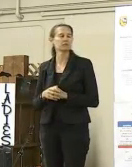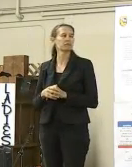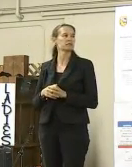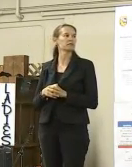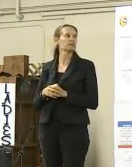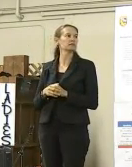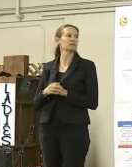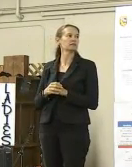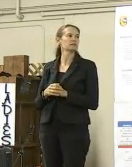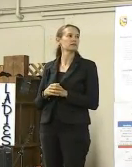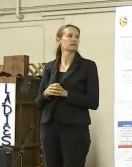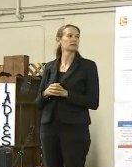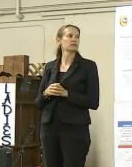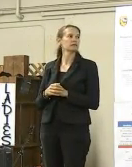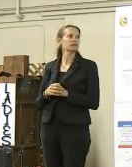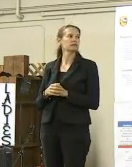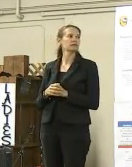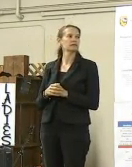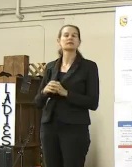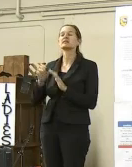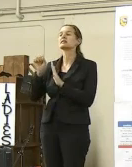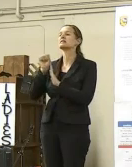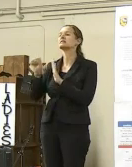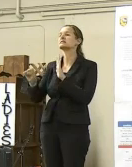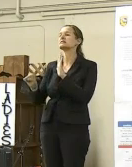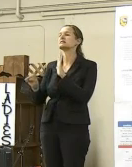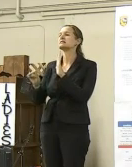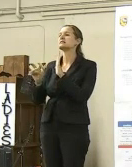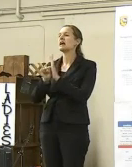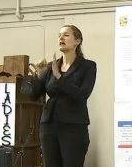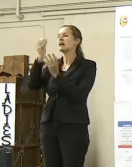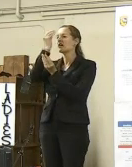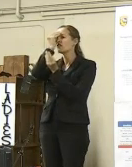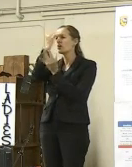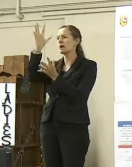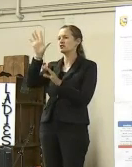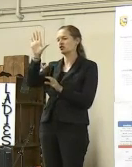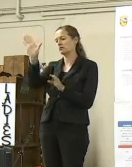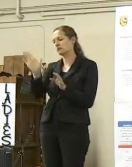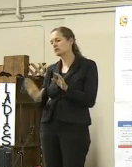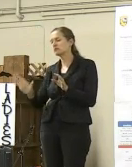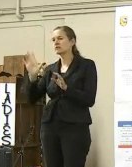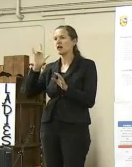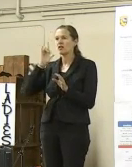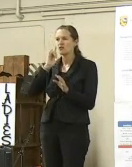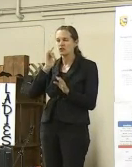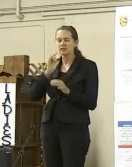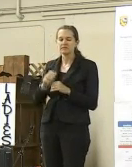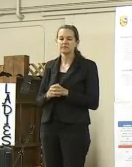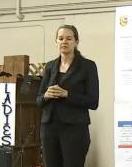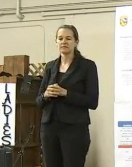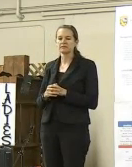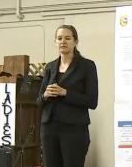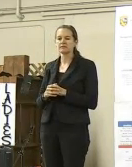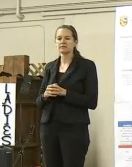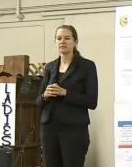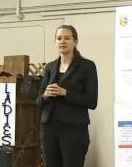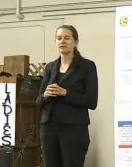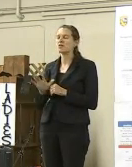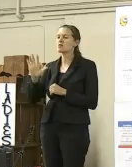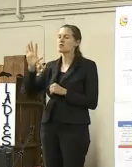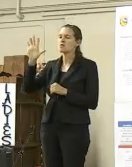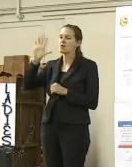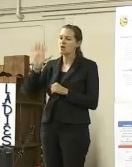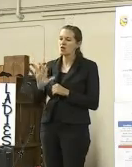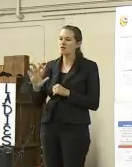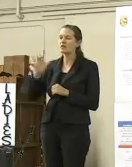Just a couple things statewide, just to bring everybody up to where we're looking at, is one of the things within our organization throughout California,